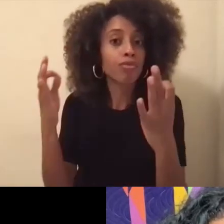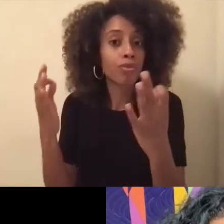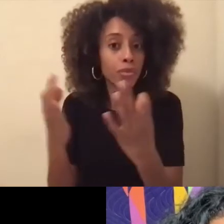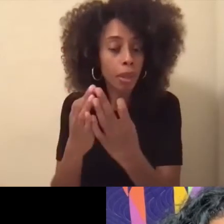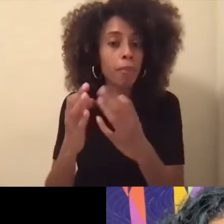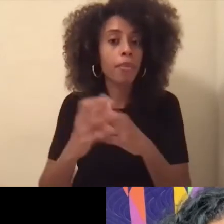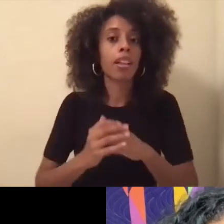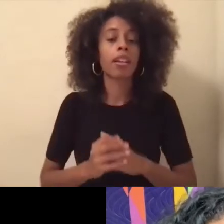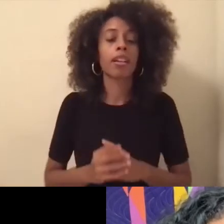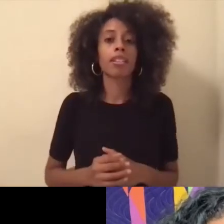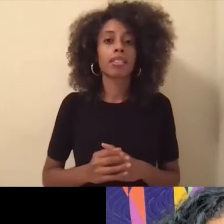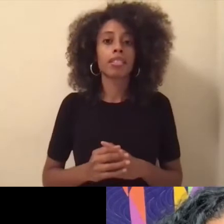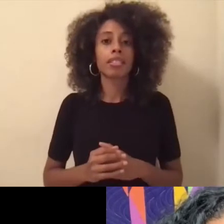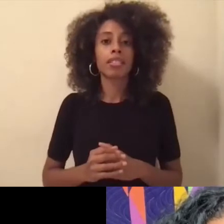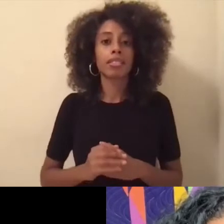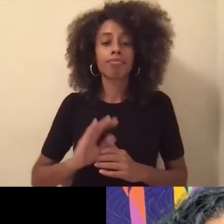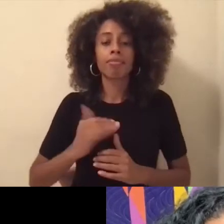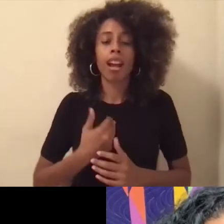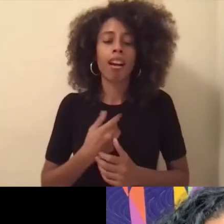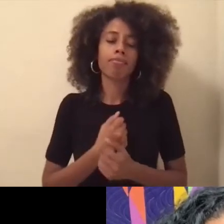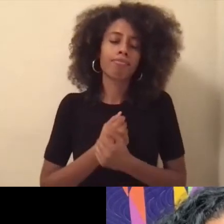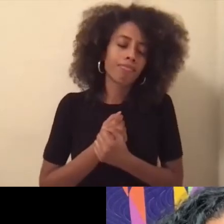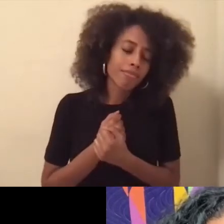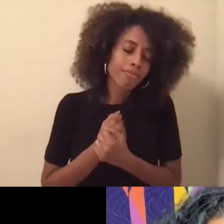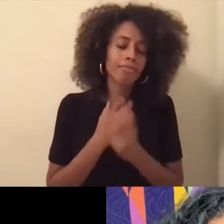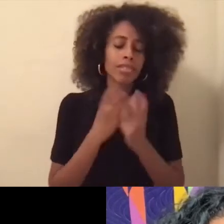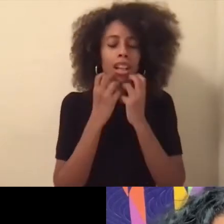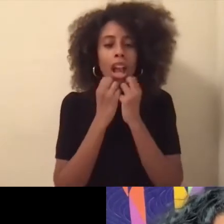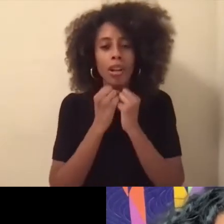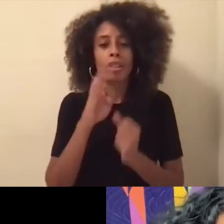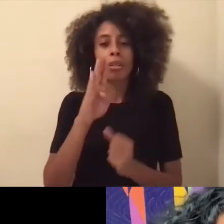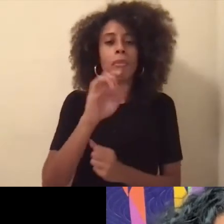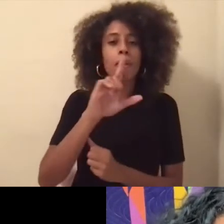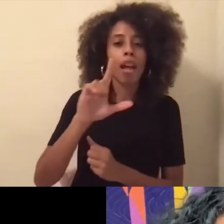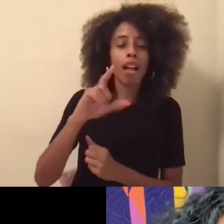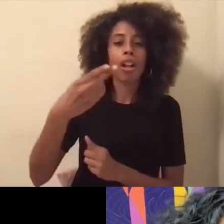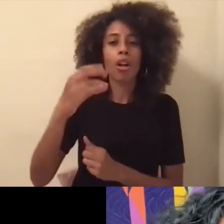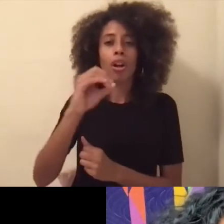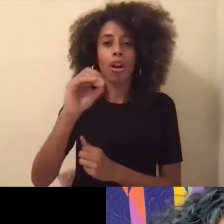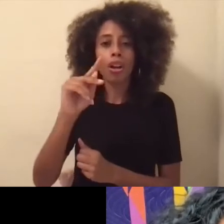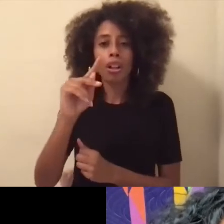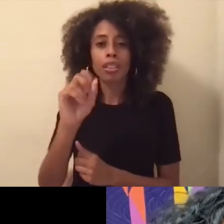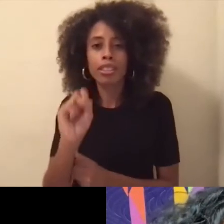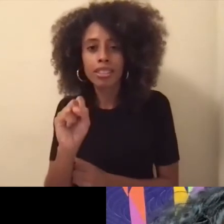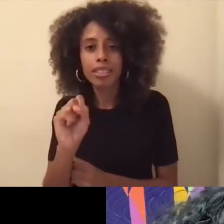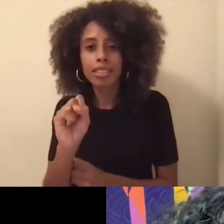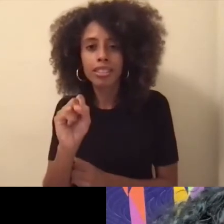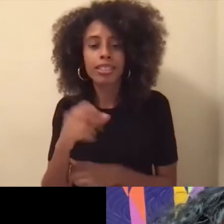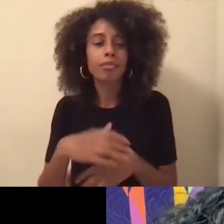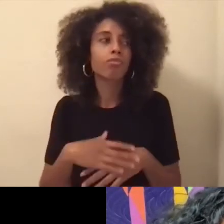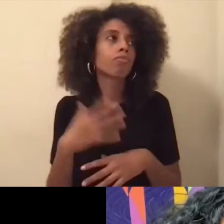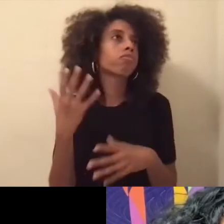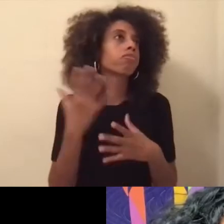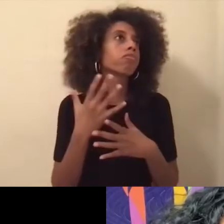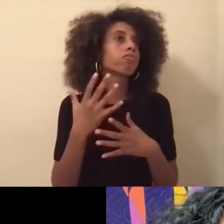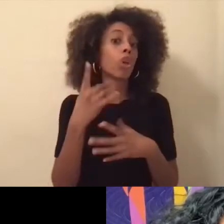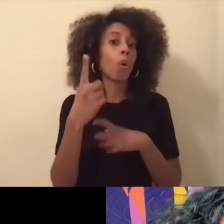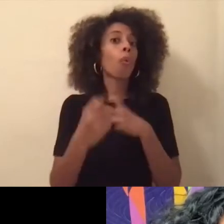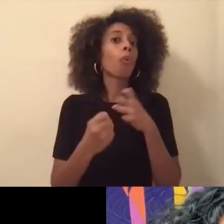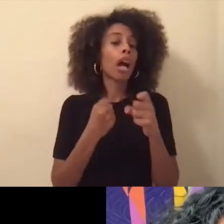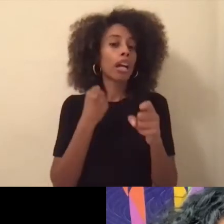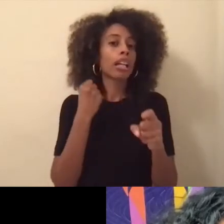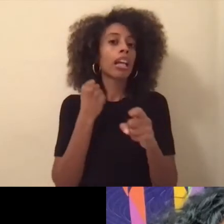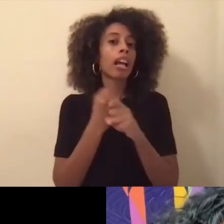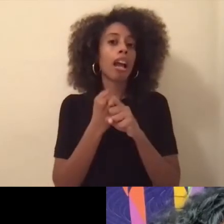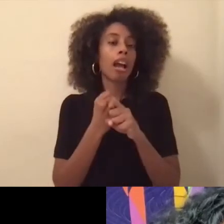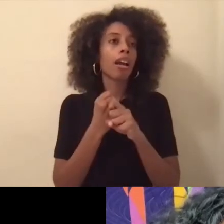our beloved Bell Hooks. It's been a year, but we are moving